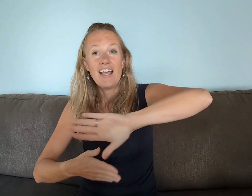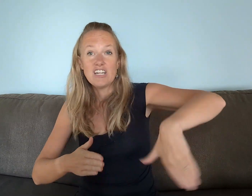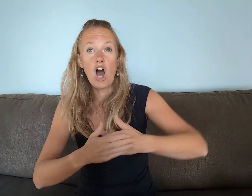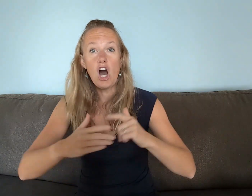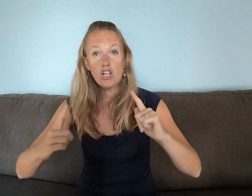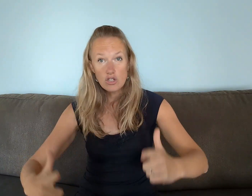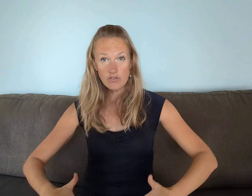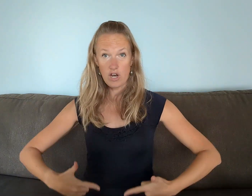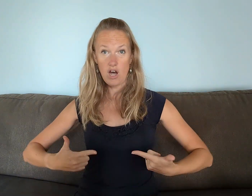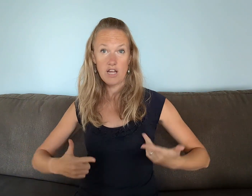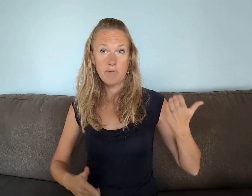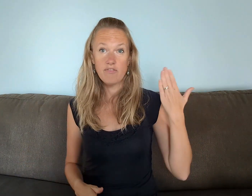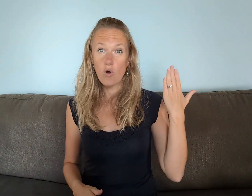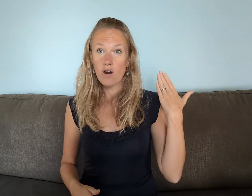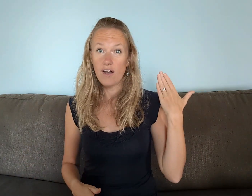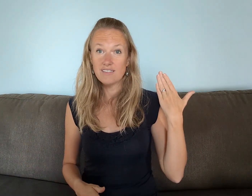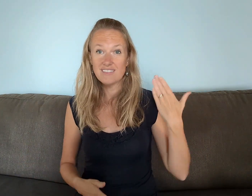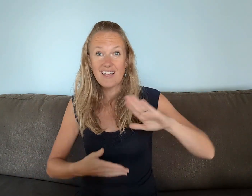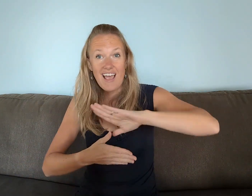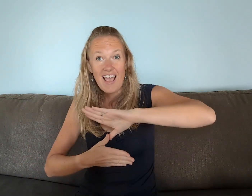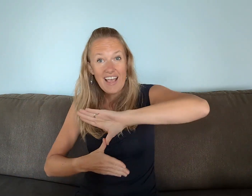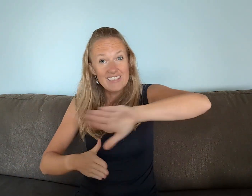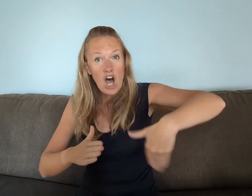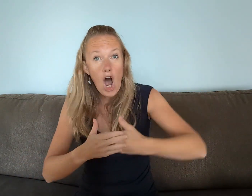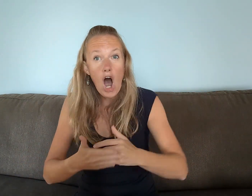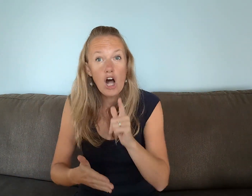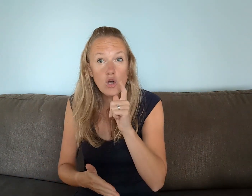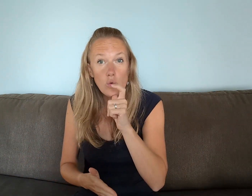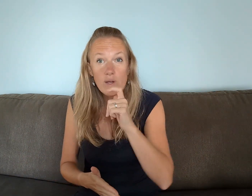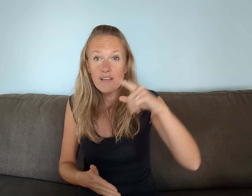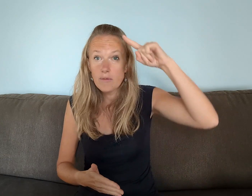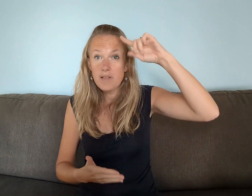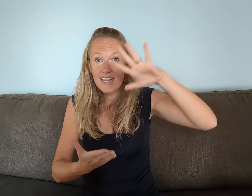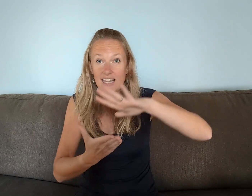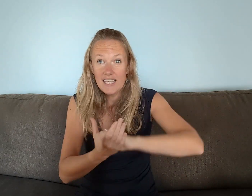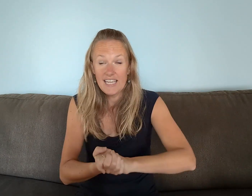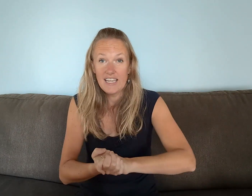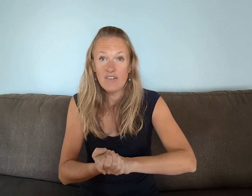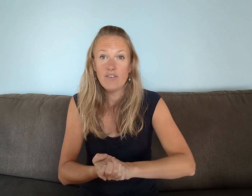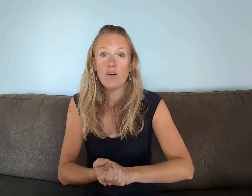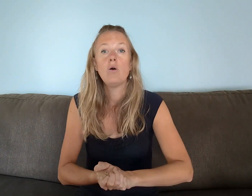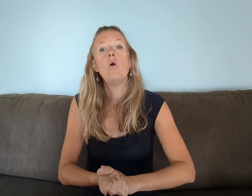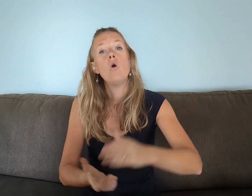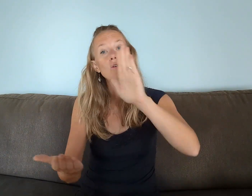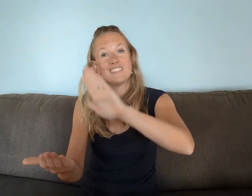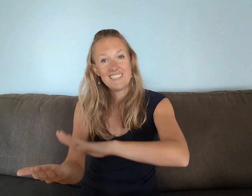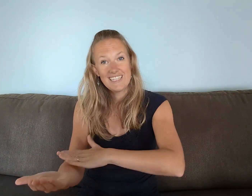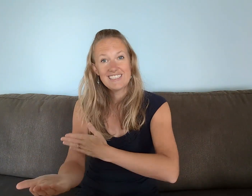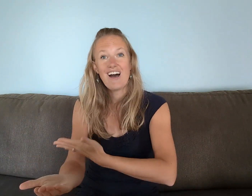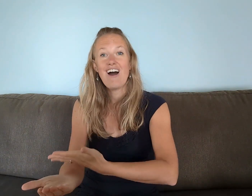and all who've gone before us and all who will believe will sing a